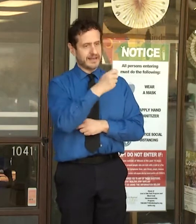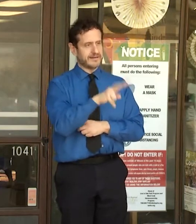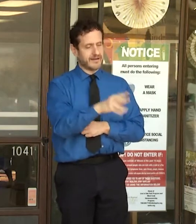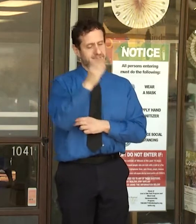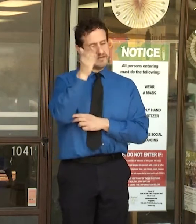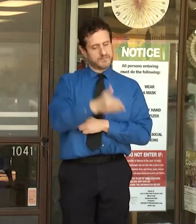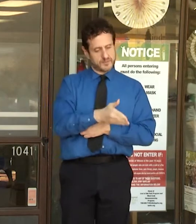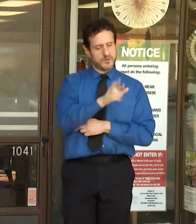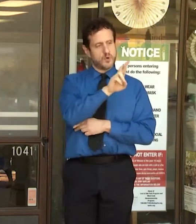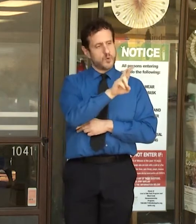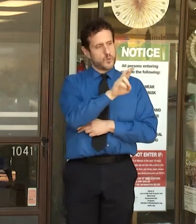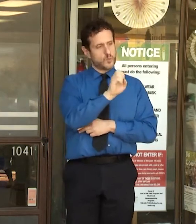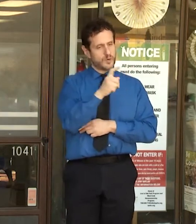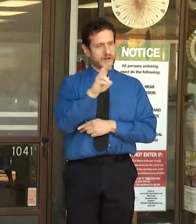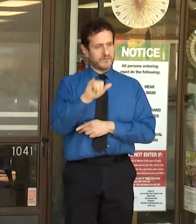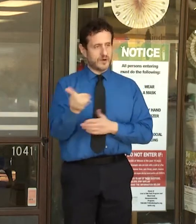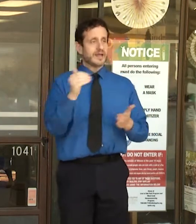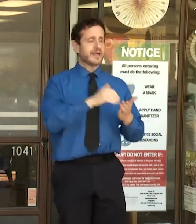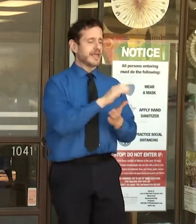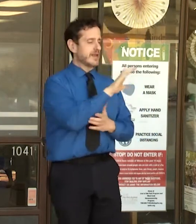cookcountyil.gov/recovery. Again,